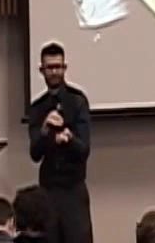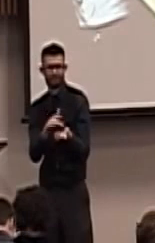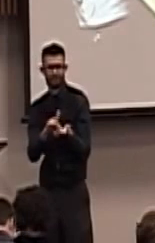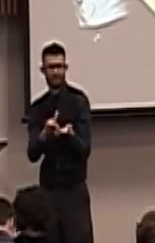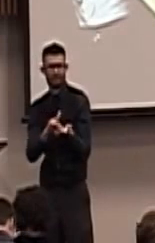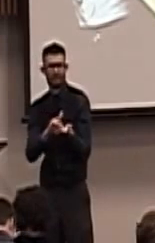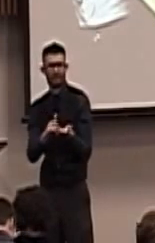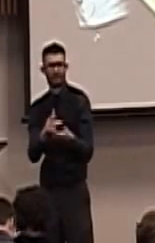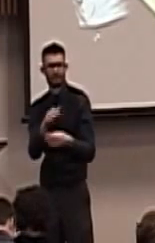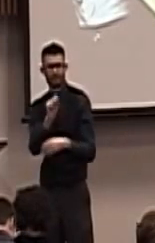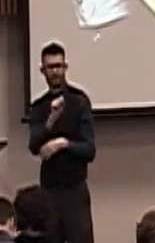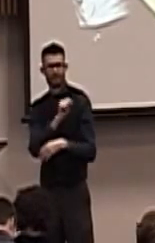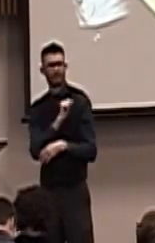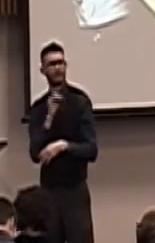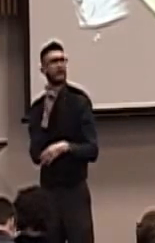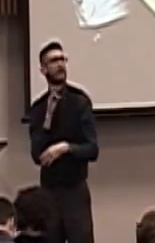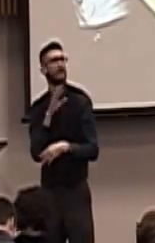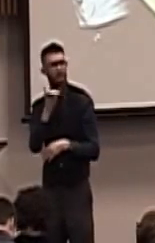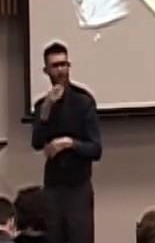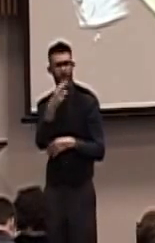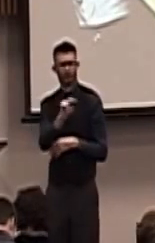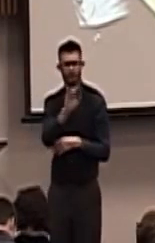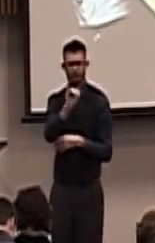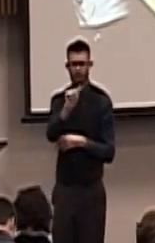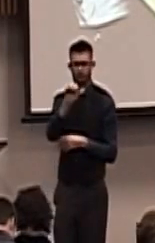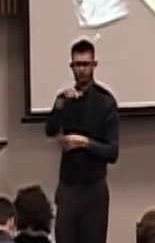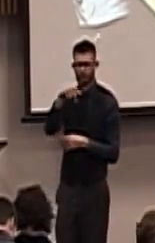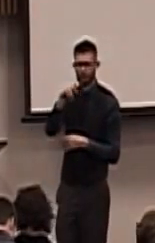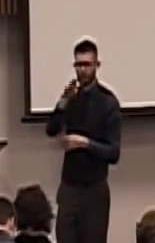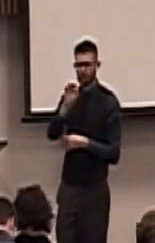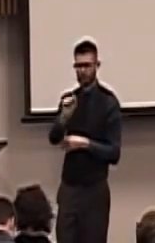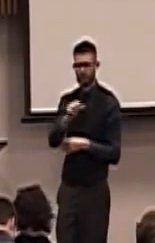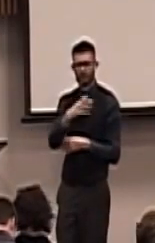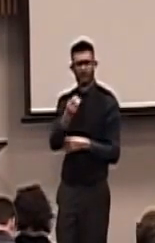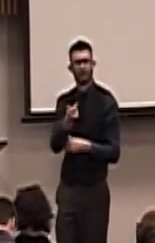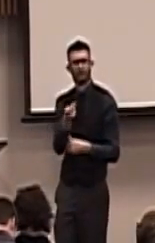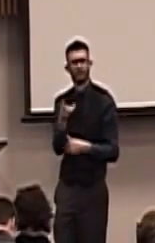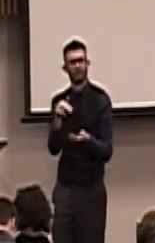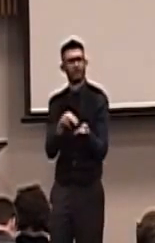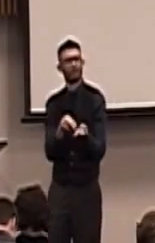John Jock, and a couple of nurses